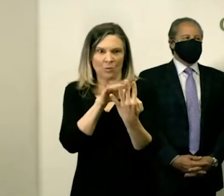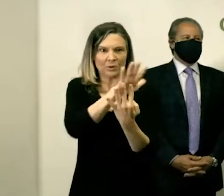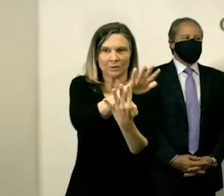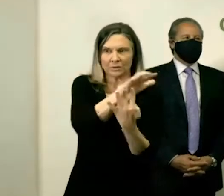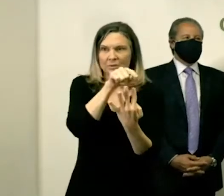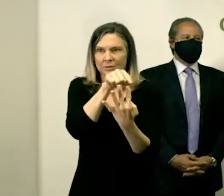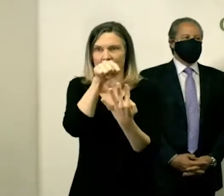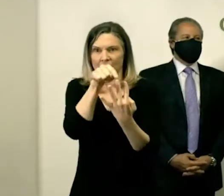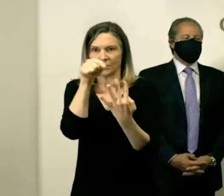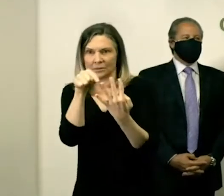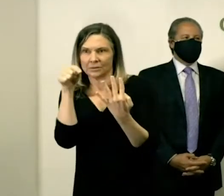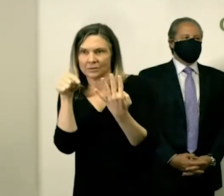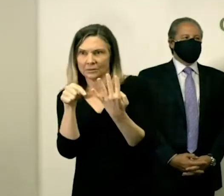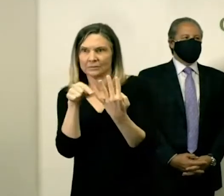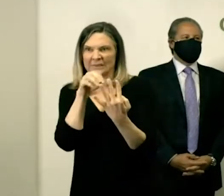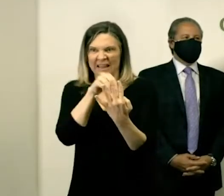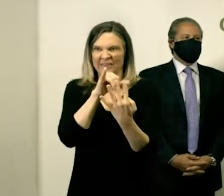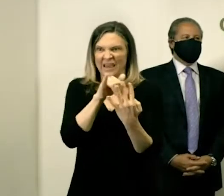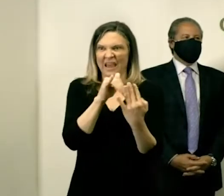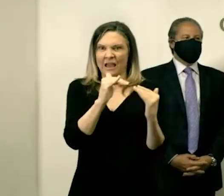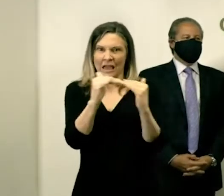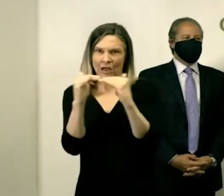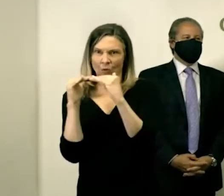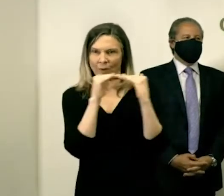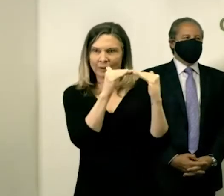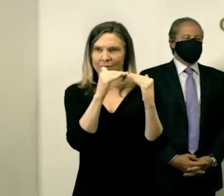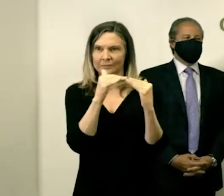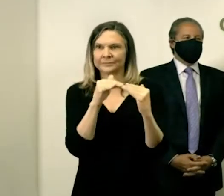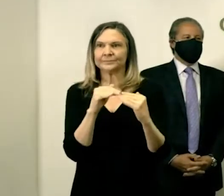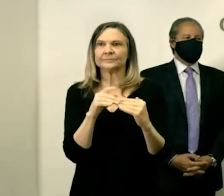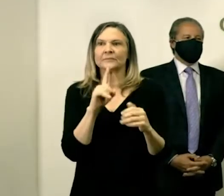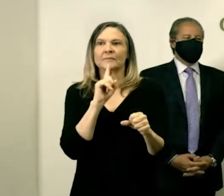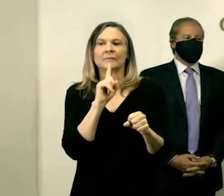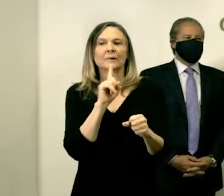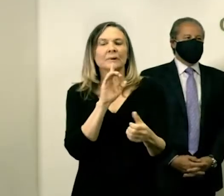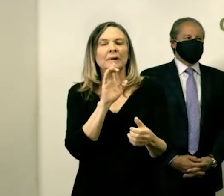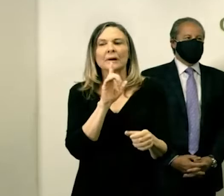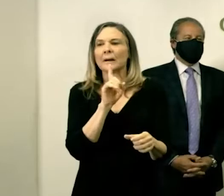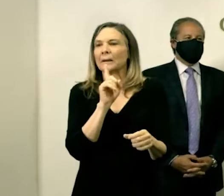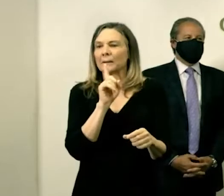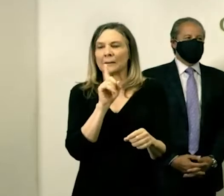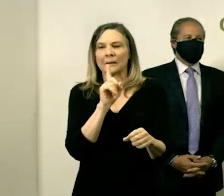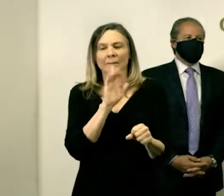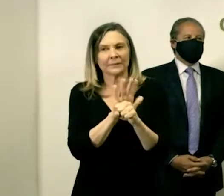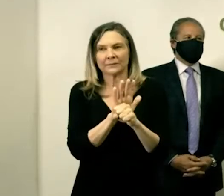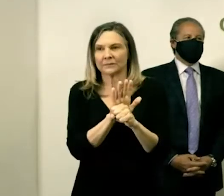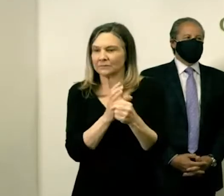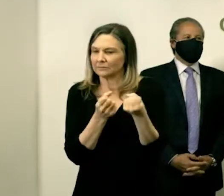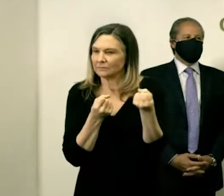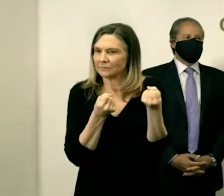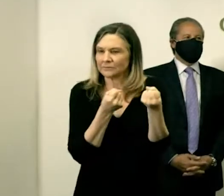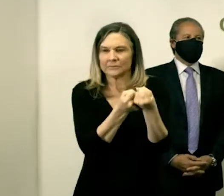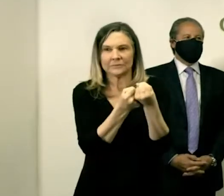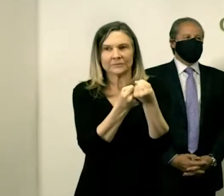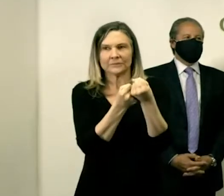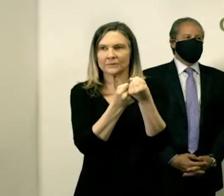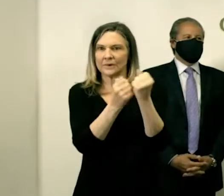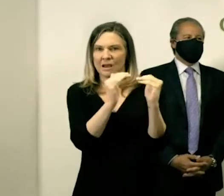equity frame. That's the commitment, again, of reinforcing an equity